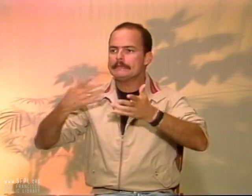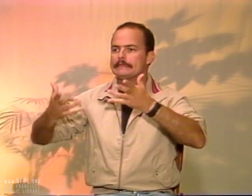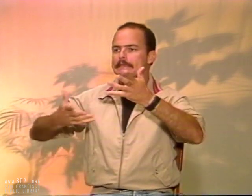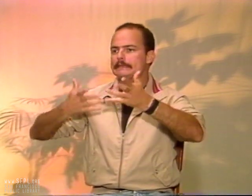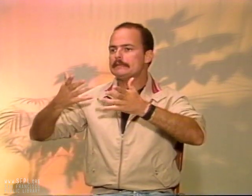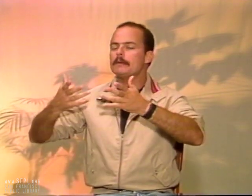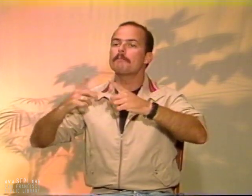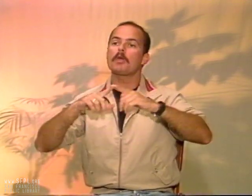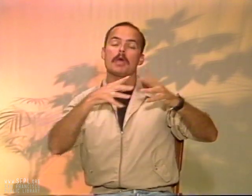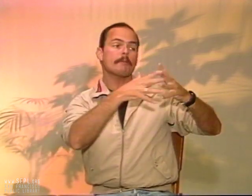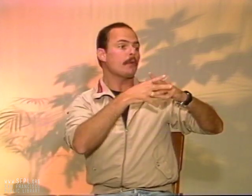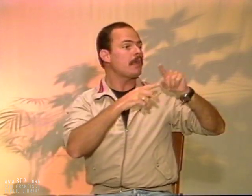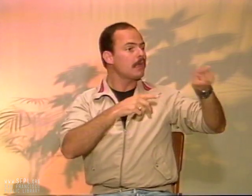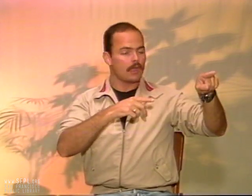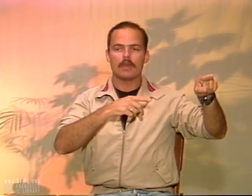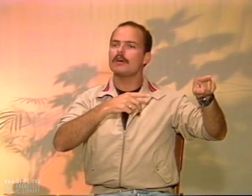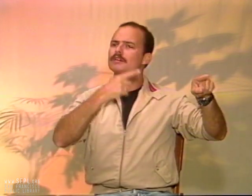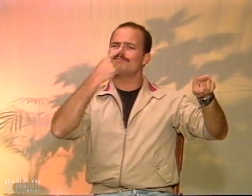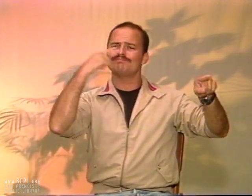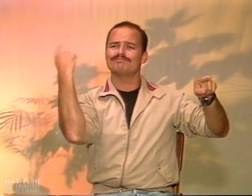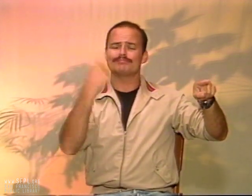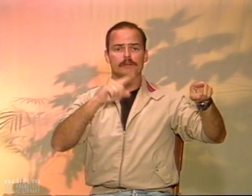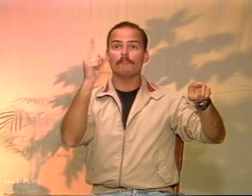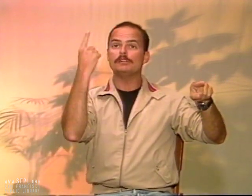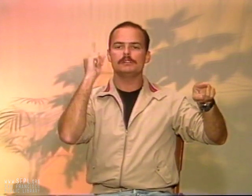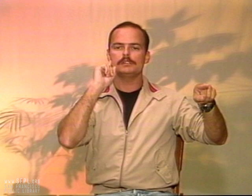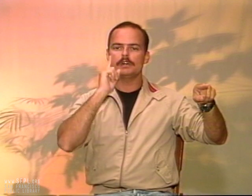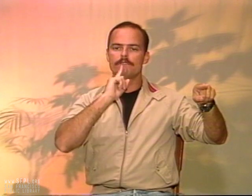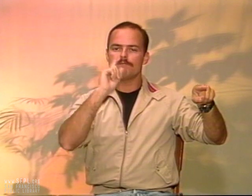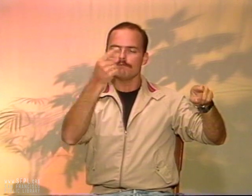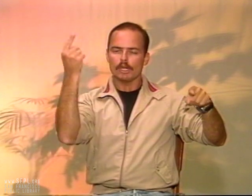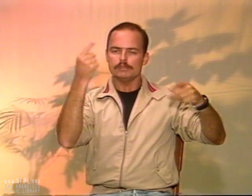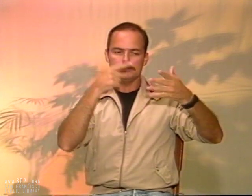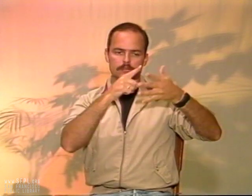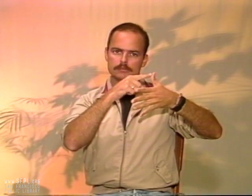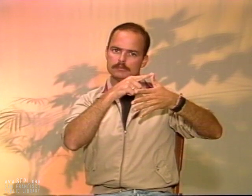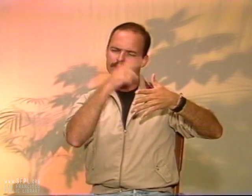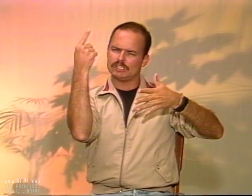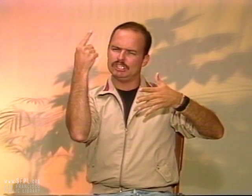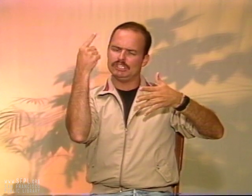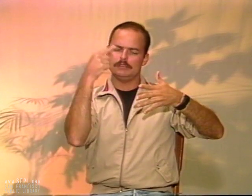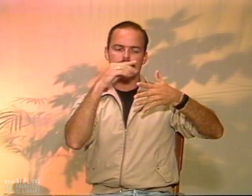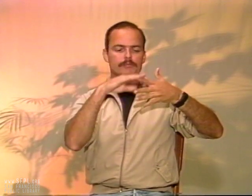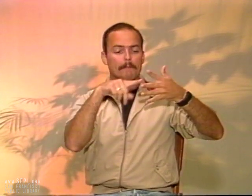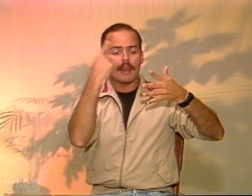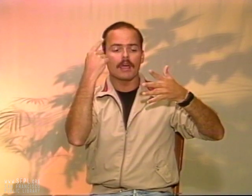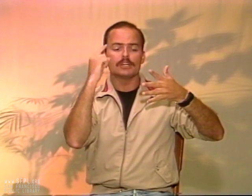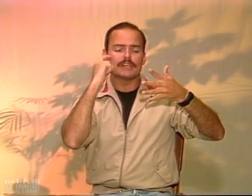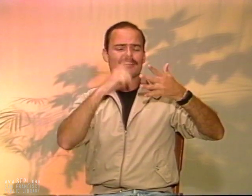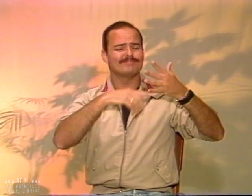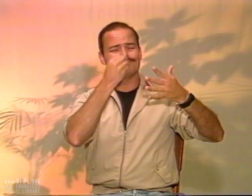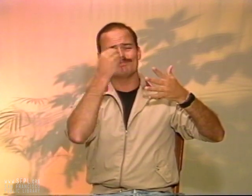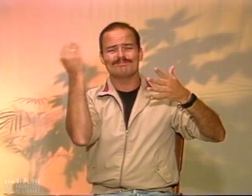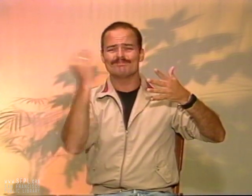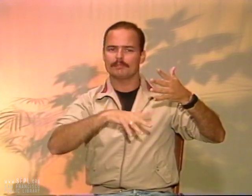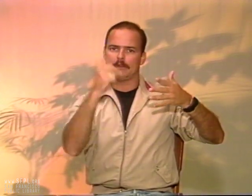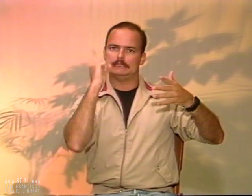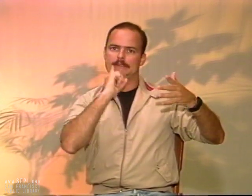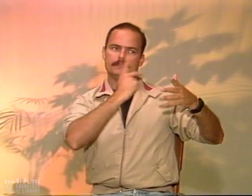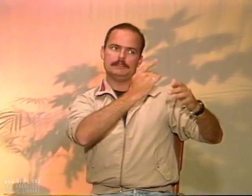could accept me more if they had come younger. In American deaf society, the most important thing is that you're deaf, and it doesn't matter if you're black or Chinese